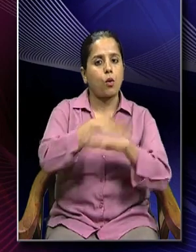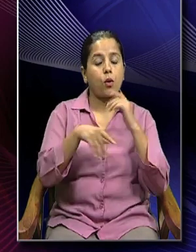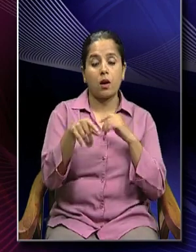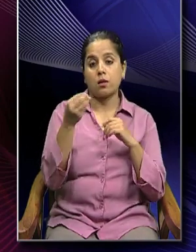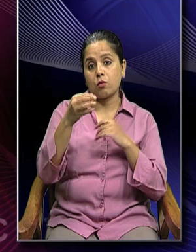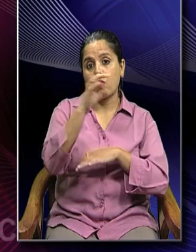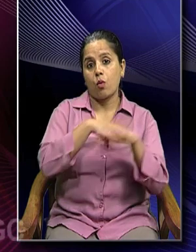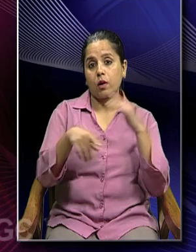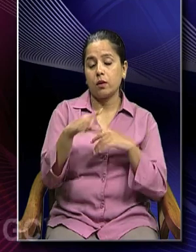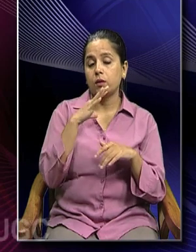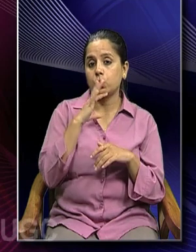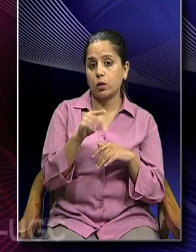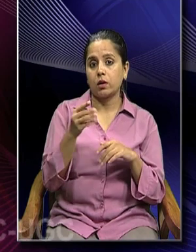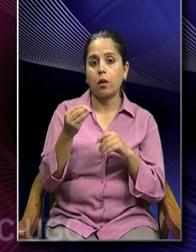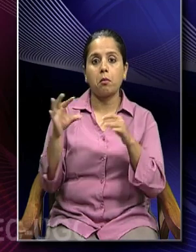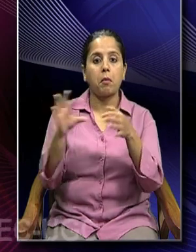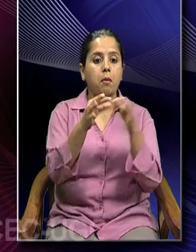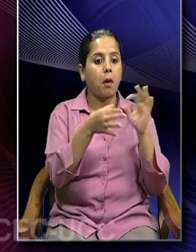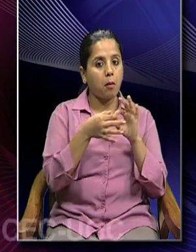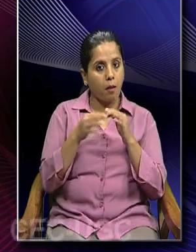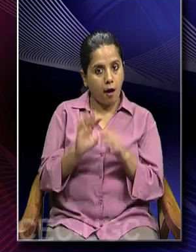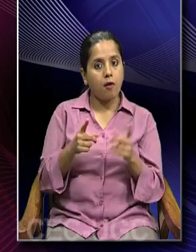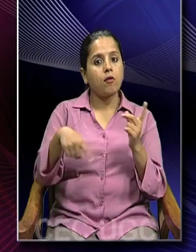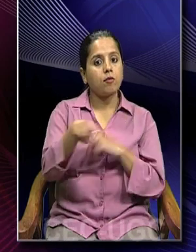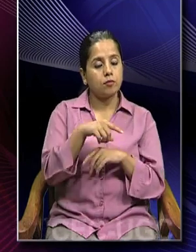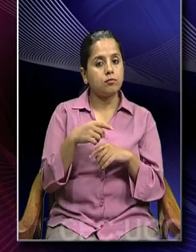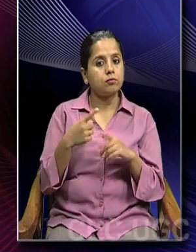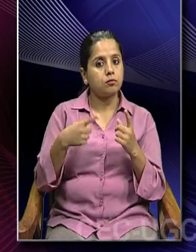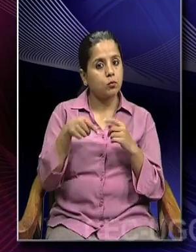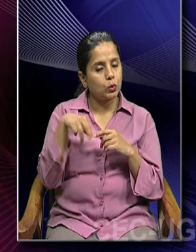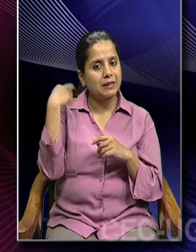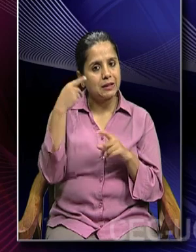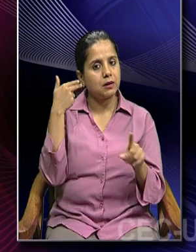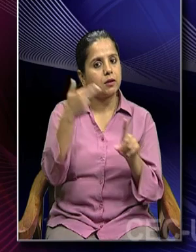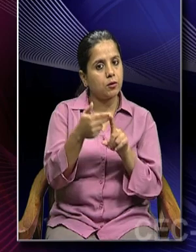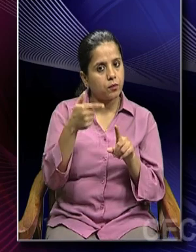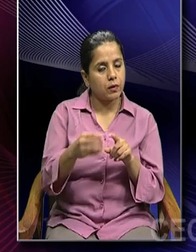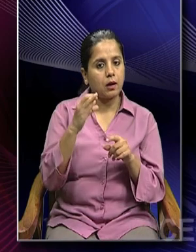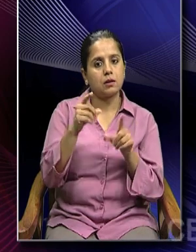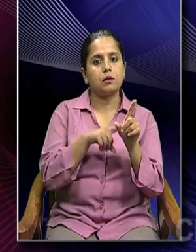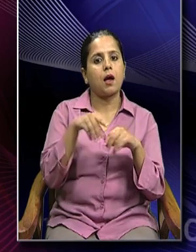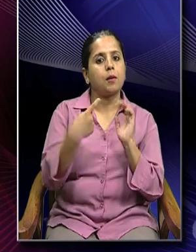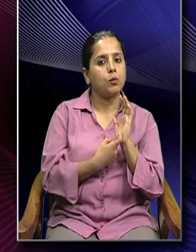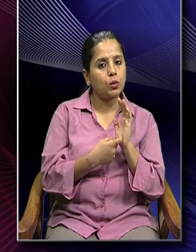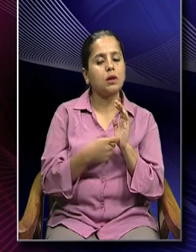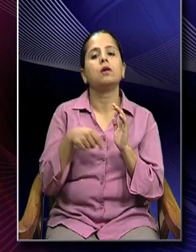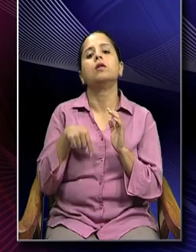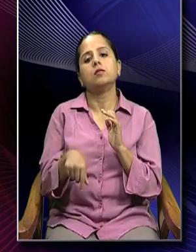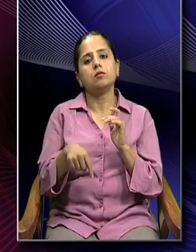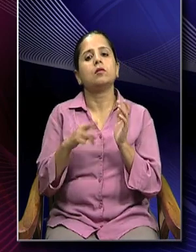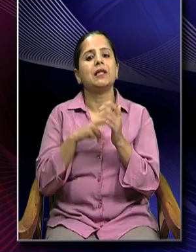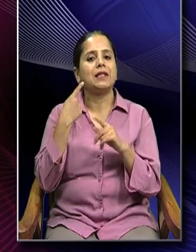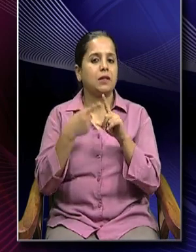actually interconnected with each other, and that is why we call it cybernity era. So, here we